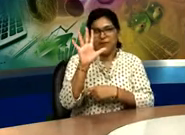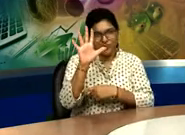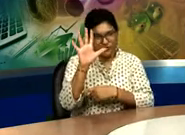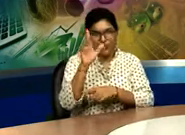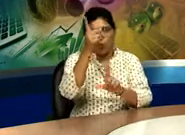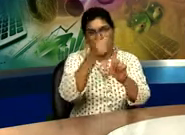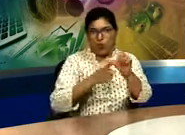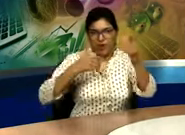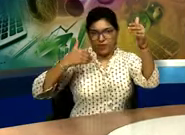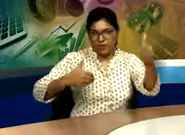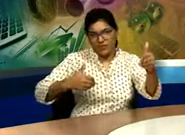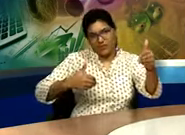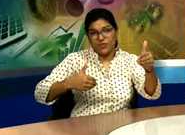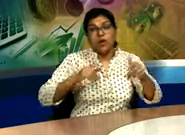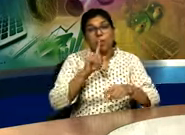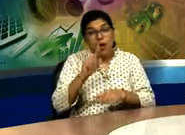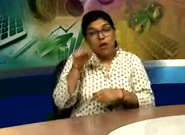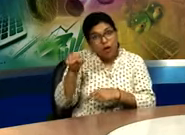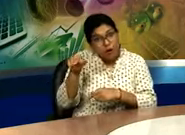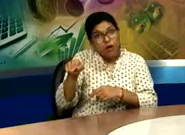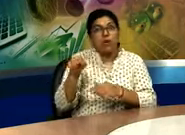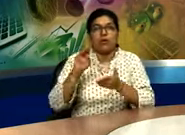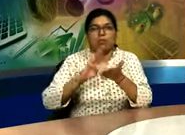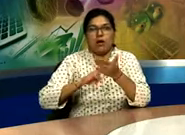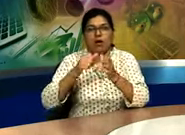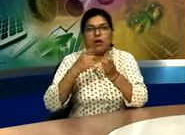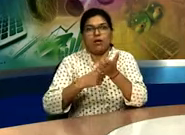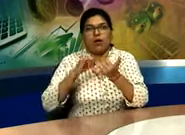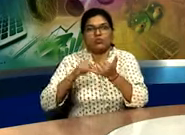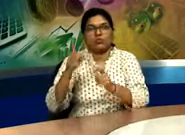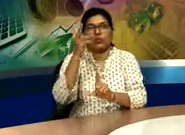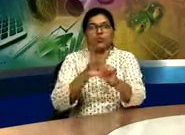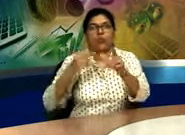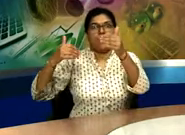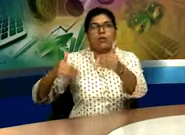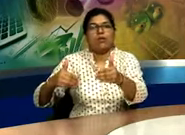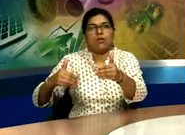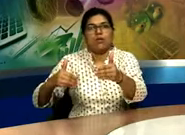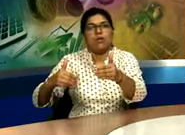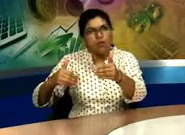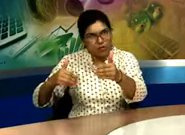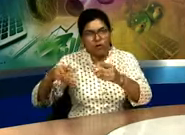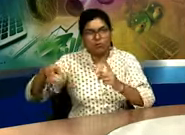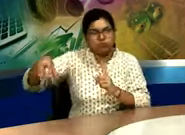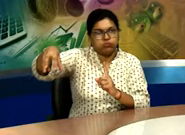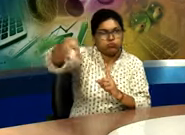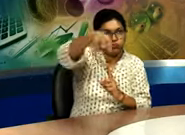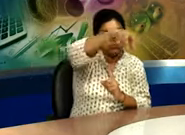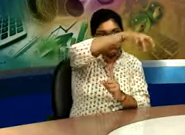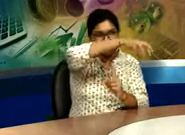687 days. In our 1 year, we have 365 days, and our Earth